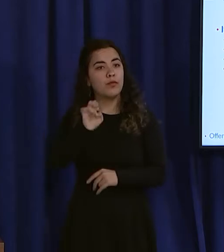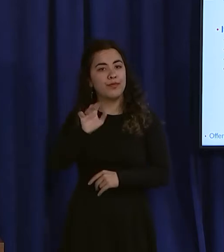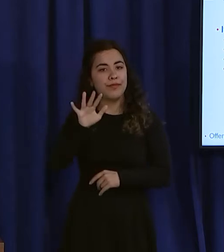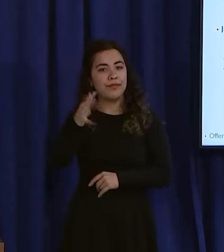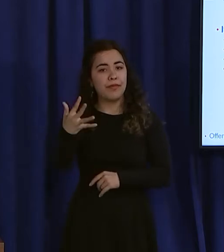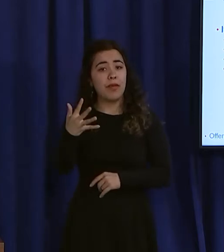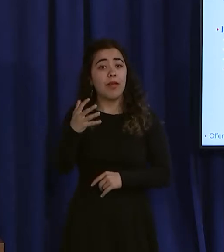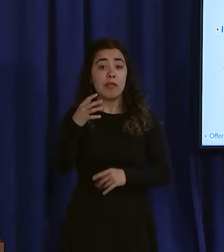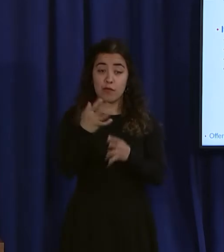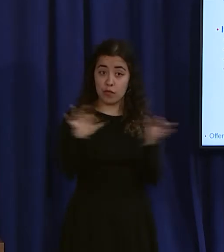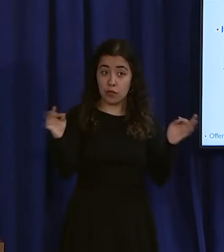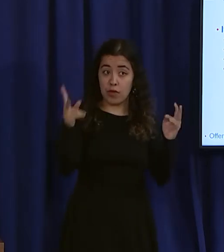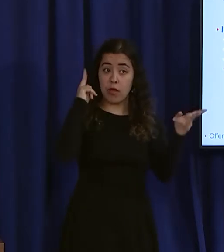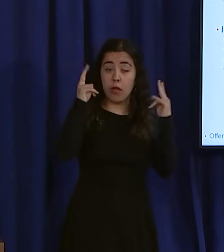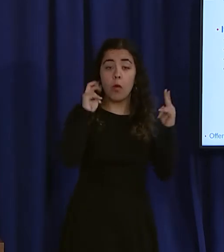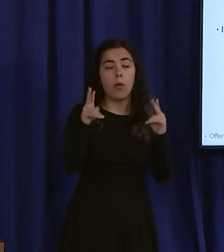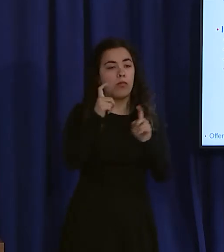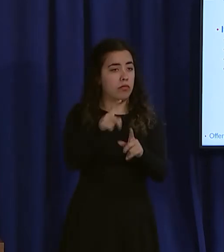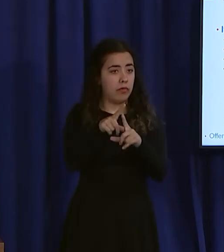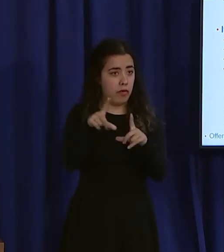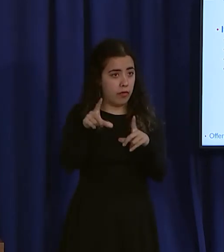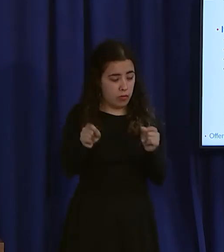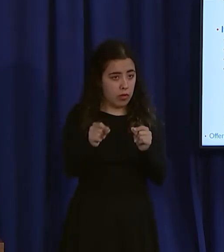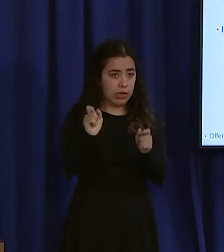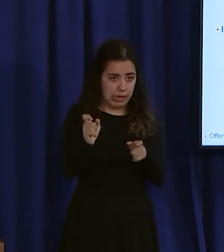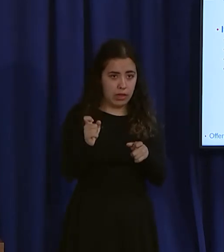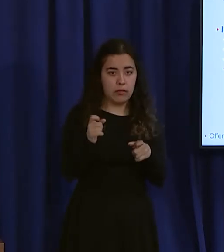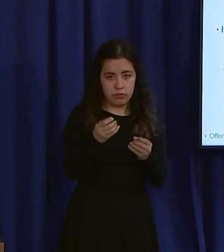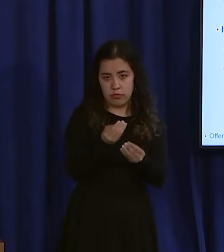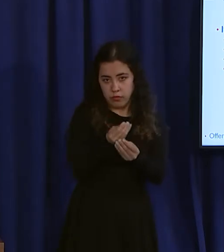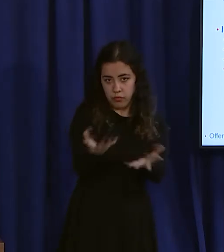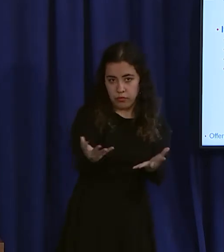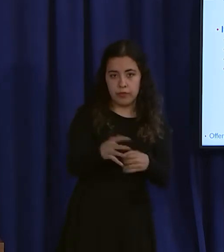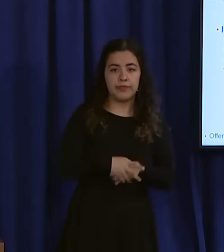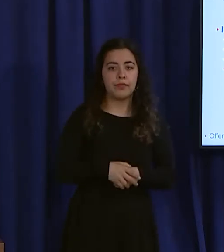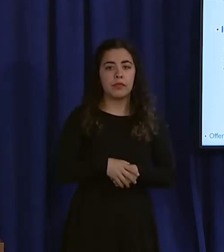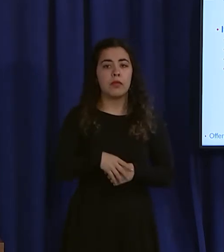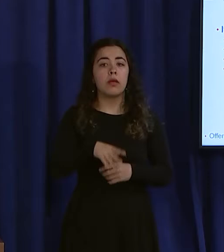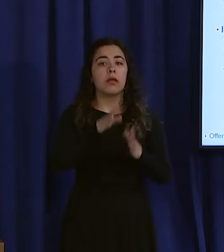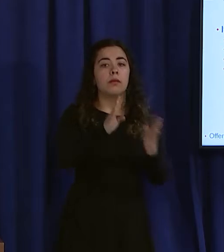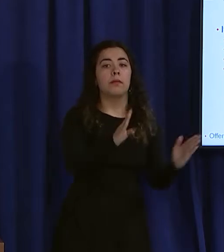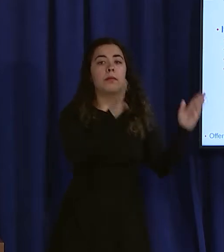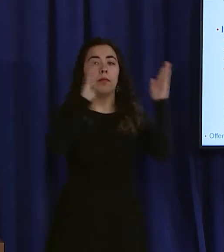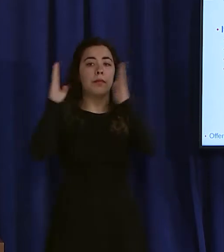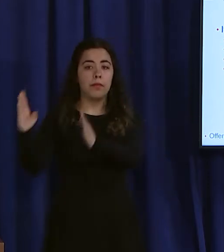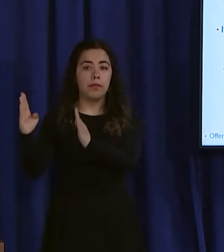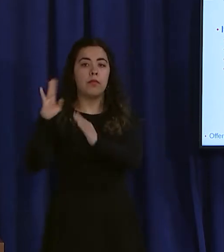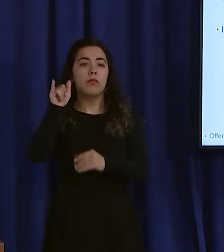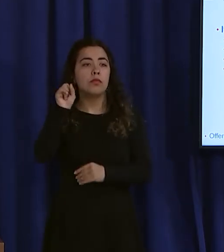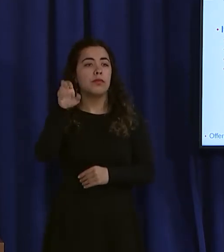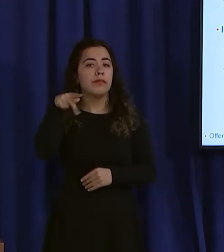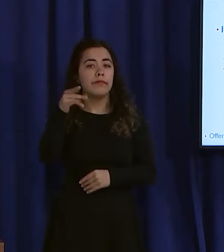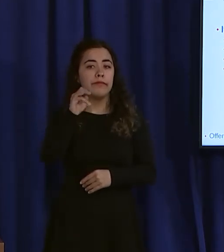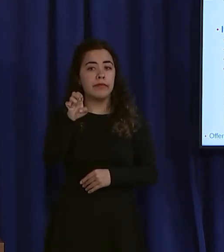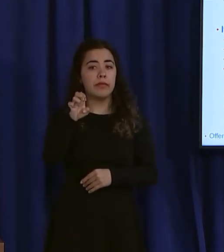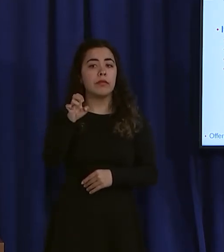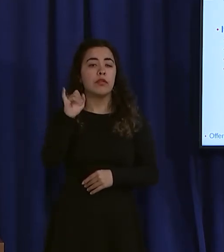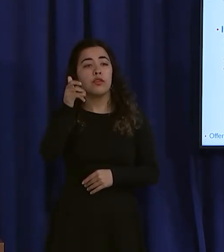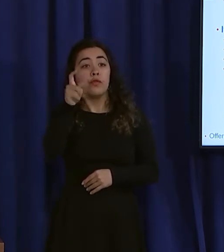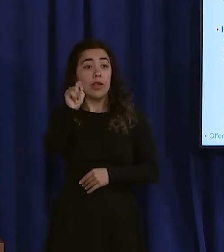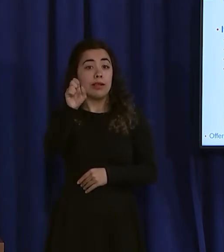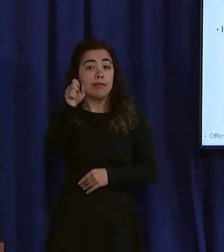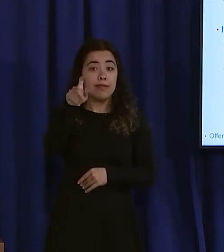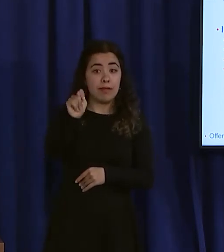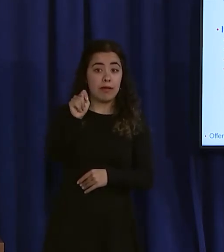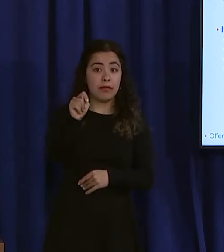for a haircut. Josephine's Jet Set Hair Salon on June 12th down in South Shore will be open 10 to 4. They're not doing haircuts